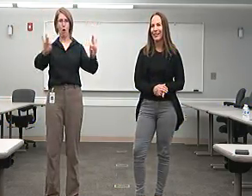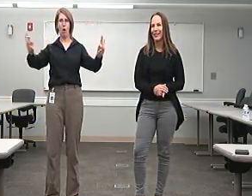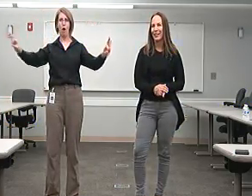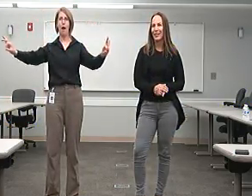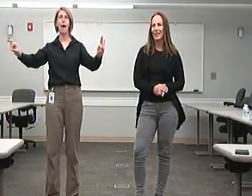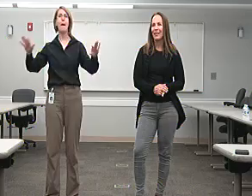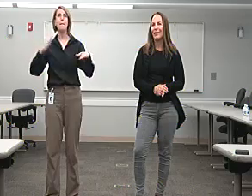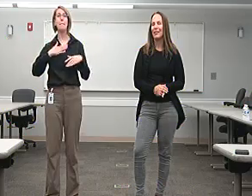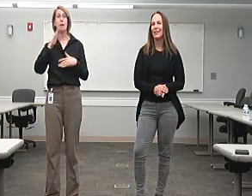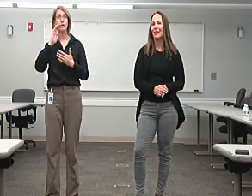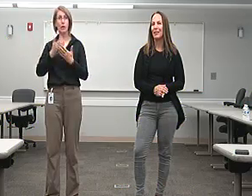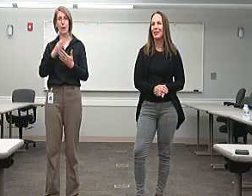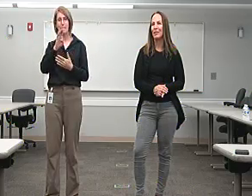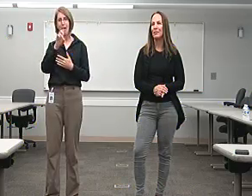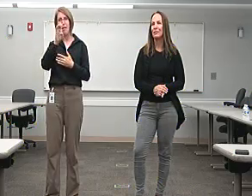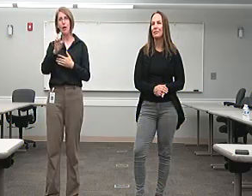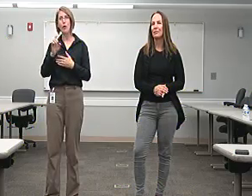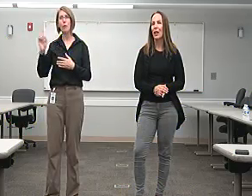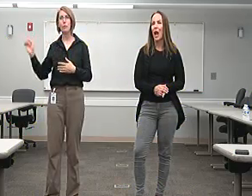mirror and go,